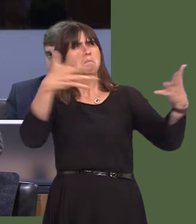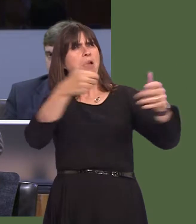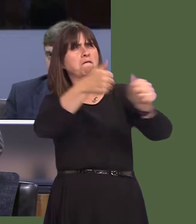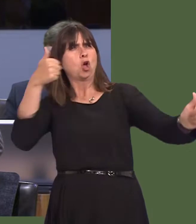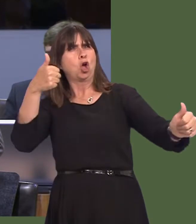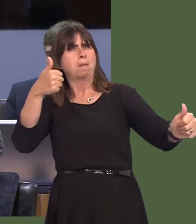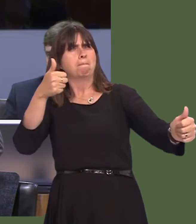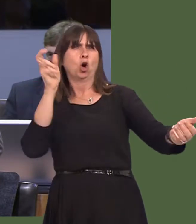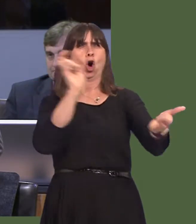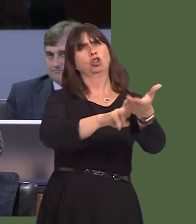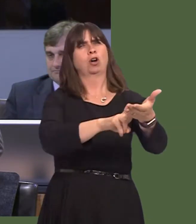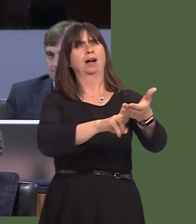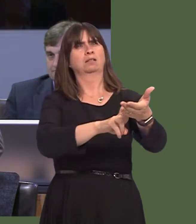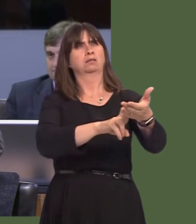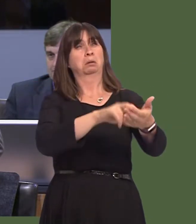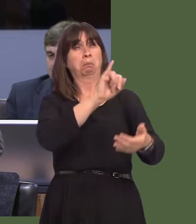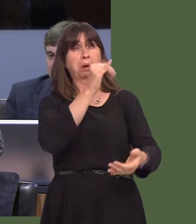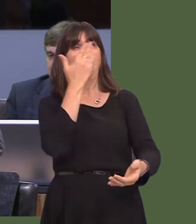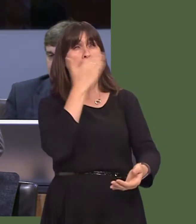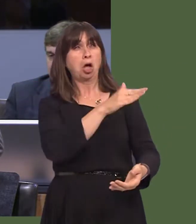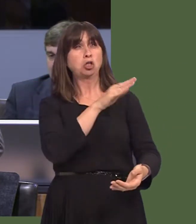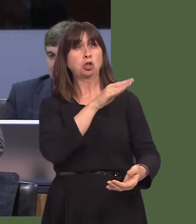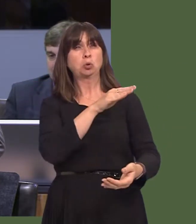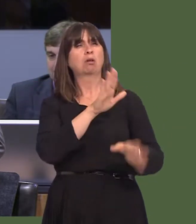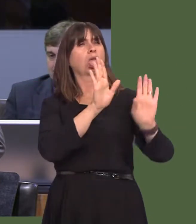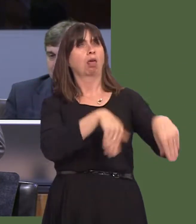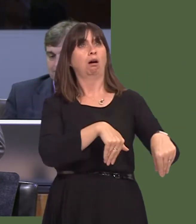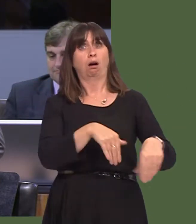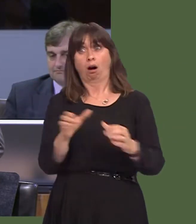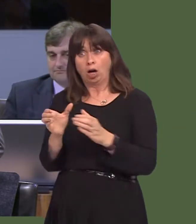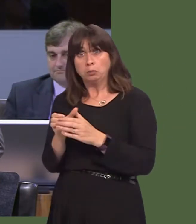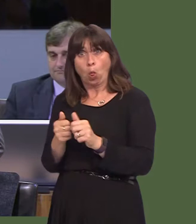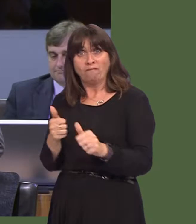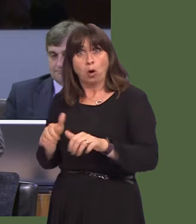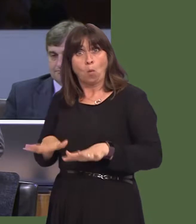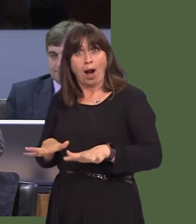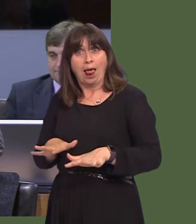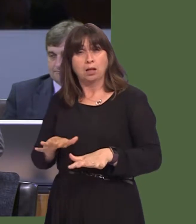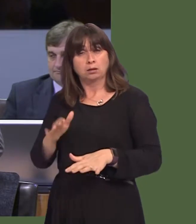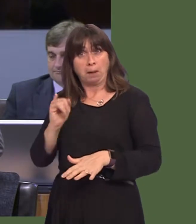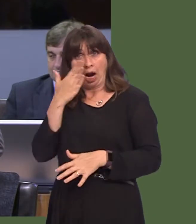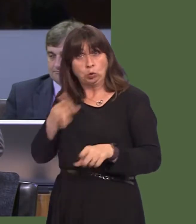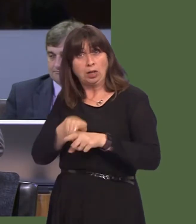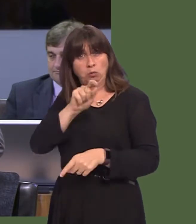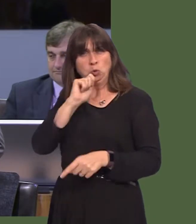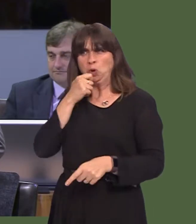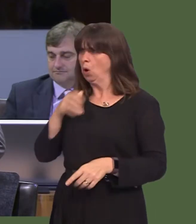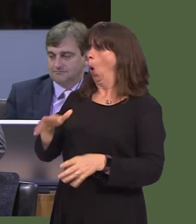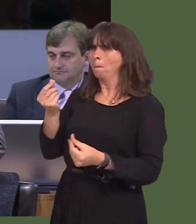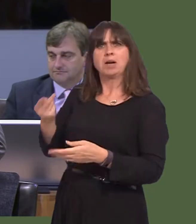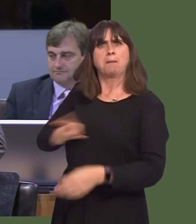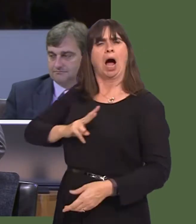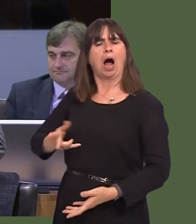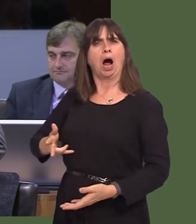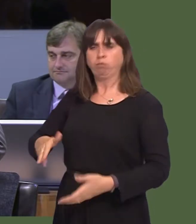and withdrawing that support from that small or medium-sized business. Another indication of the double standard here in Wales is the